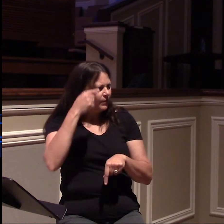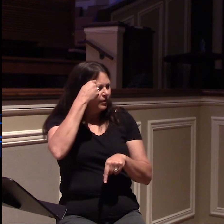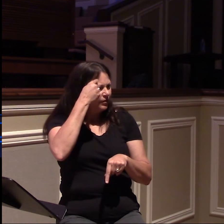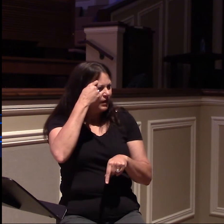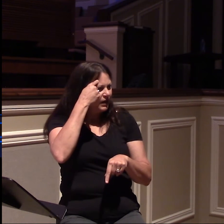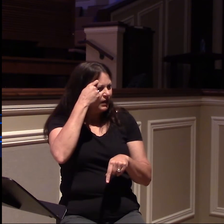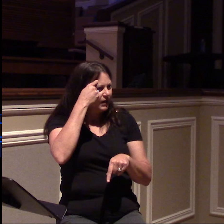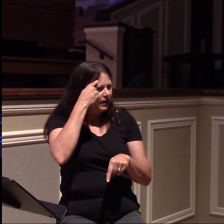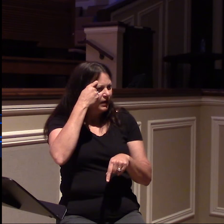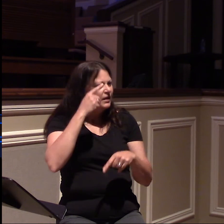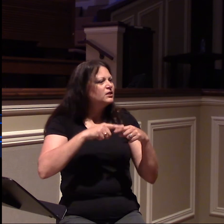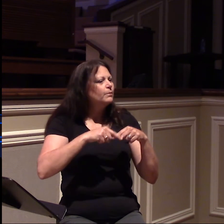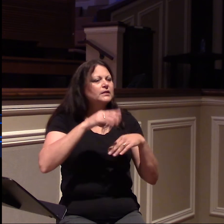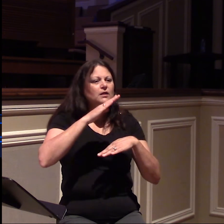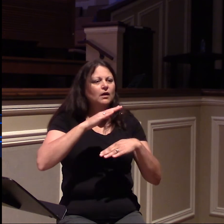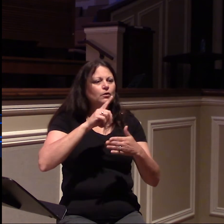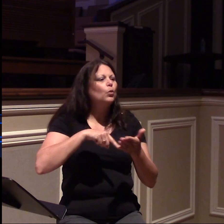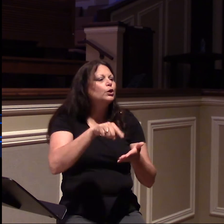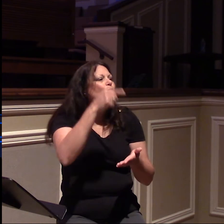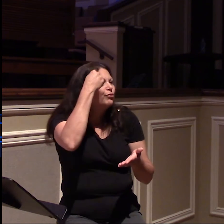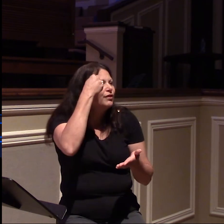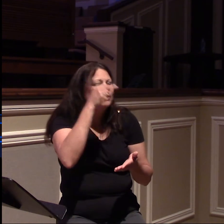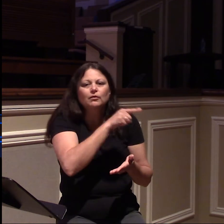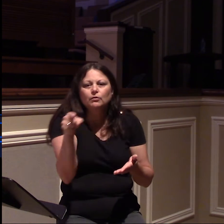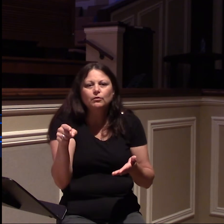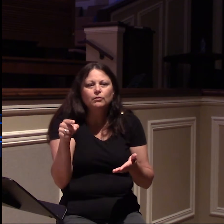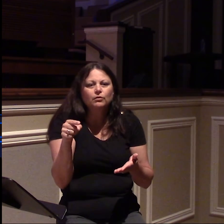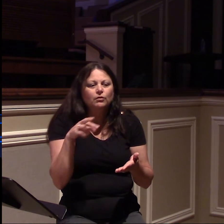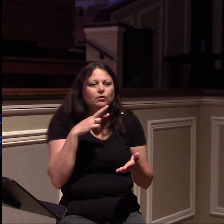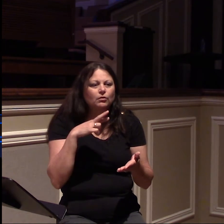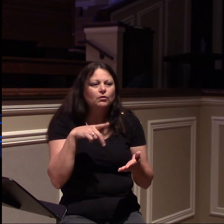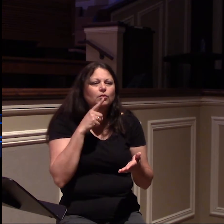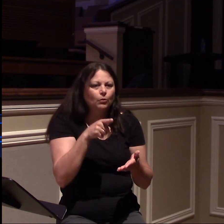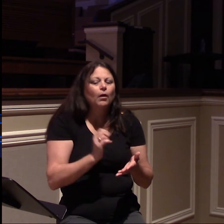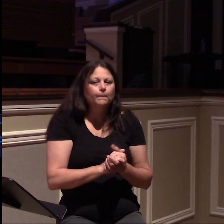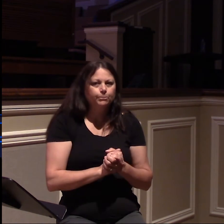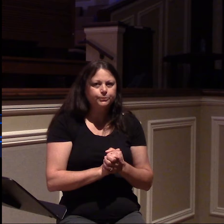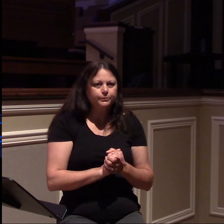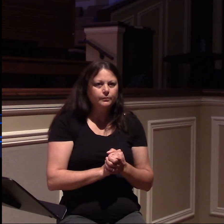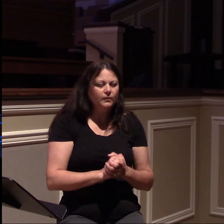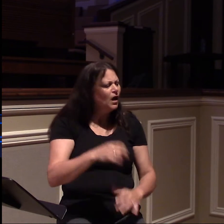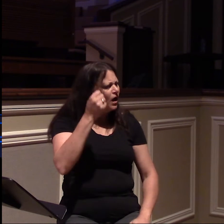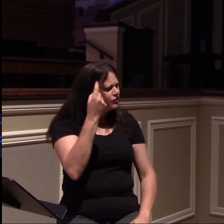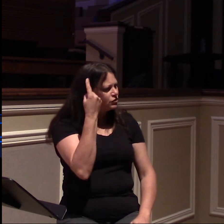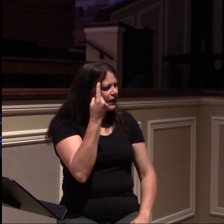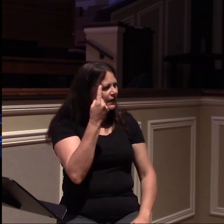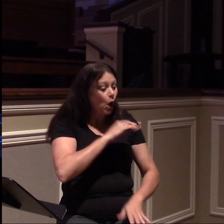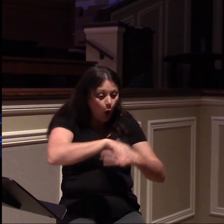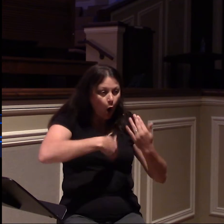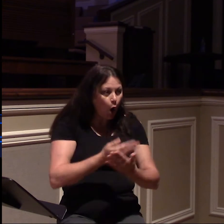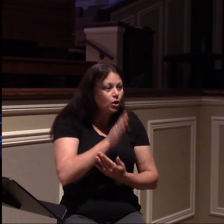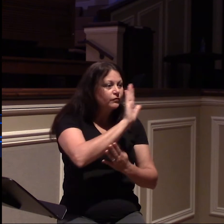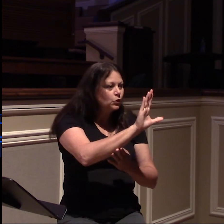that defines you. Do you know that every single one of your cells is sexed, is gendered.